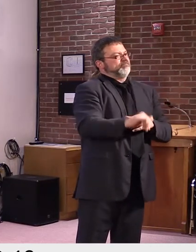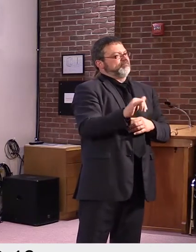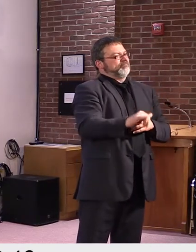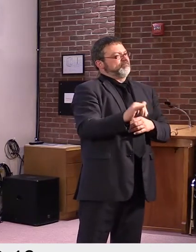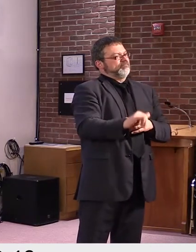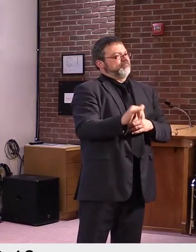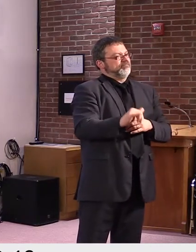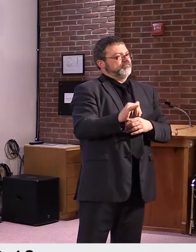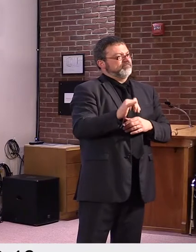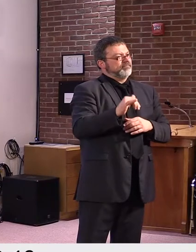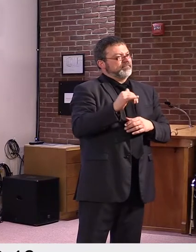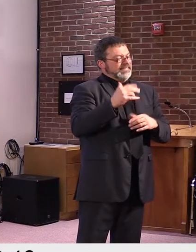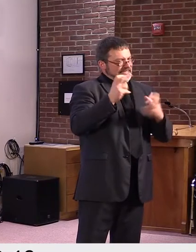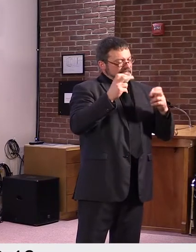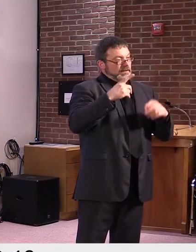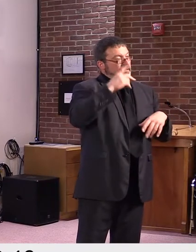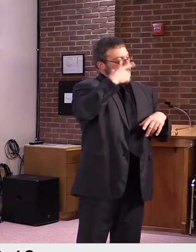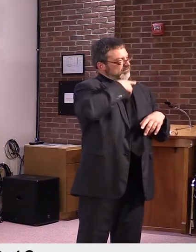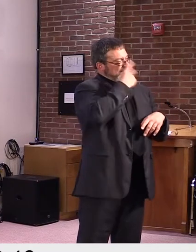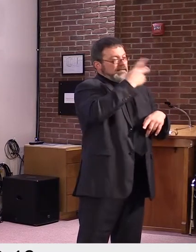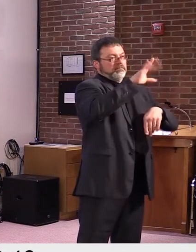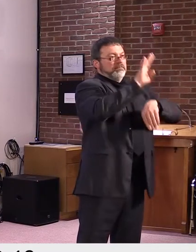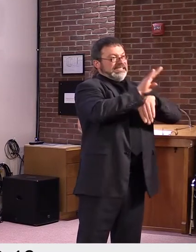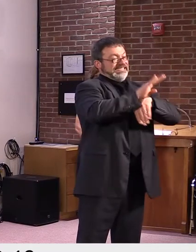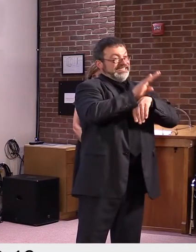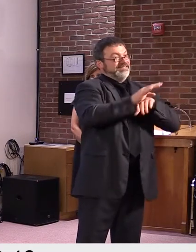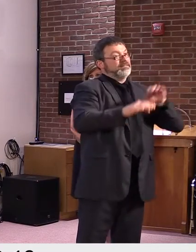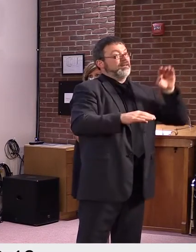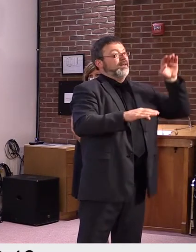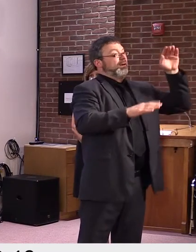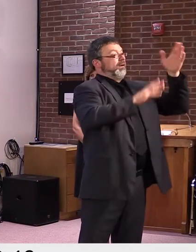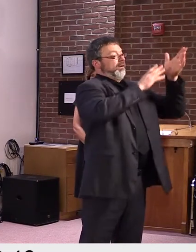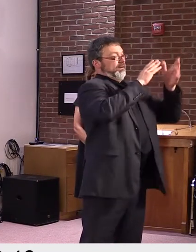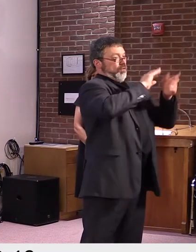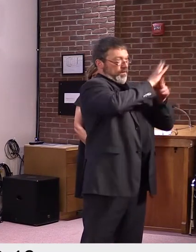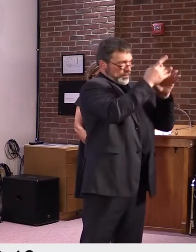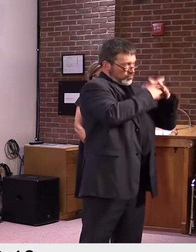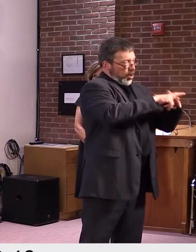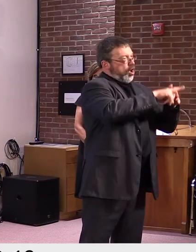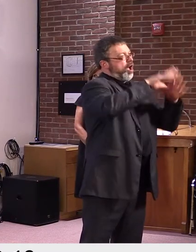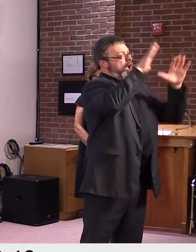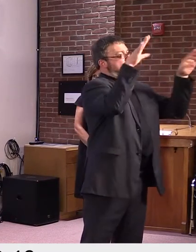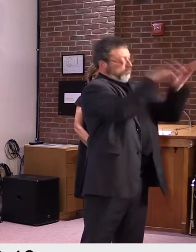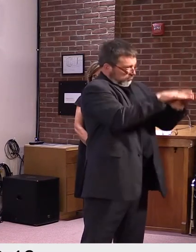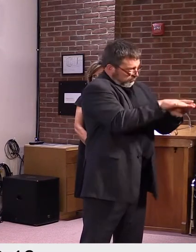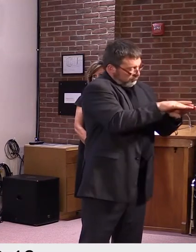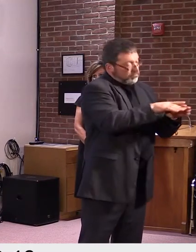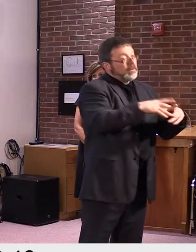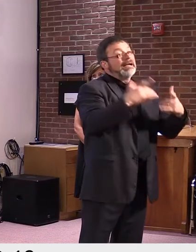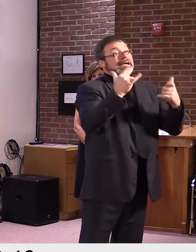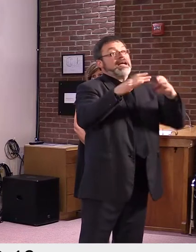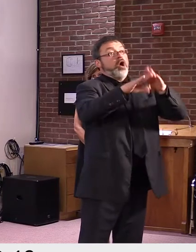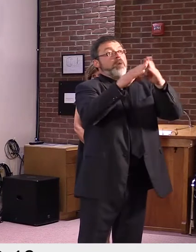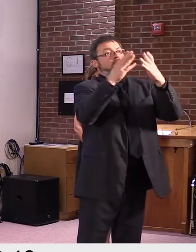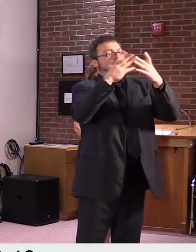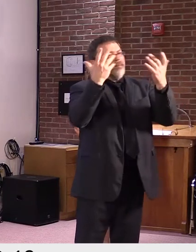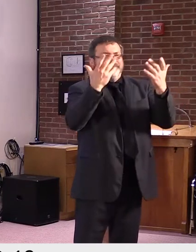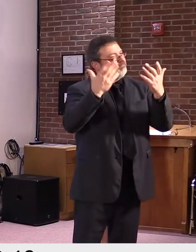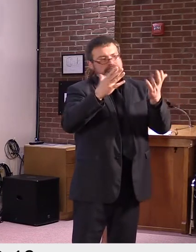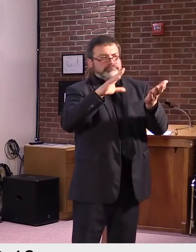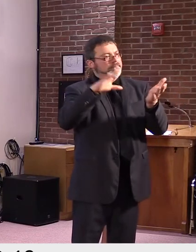impact there. Yeah, I'll ask Secretary Curley to comment as well, but from my standpoint, I wouldn't say it's a second